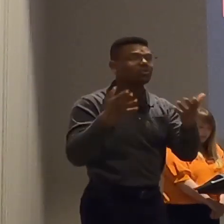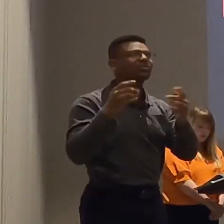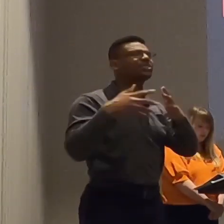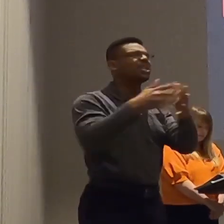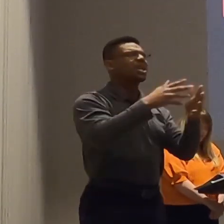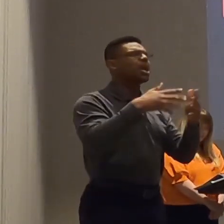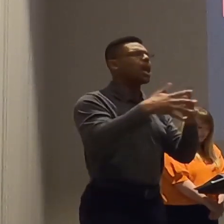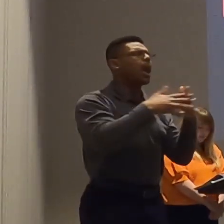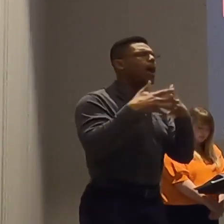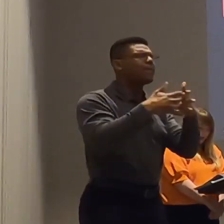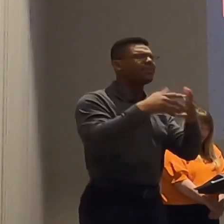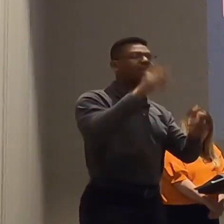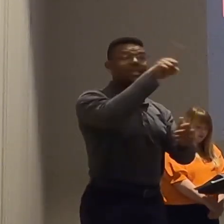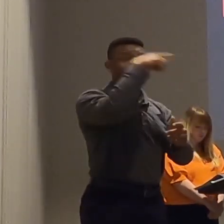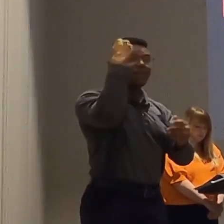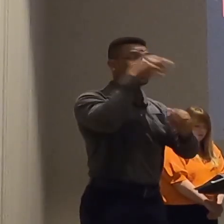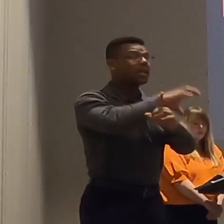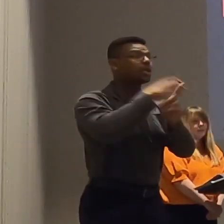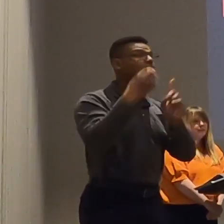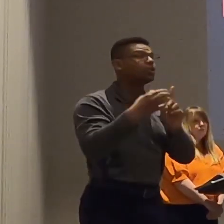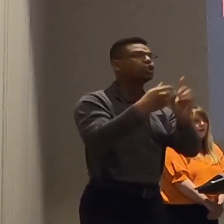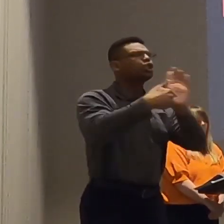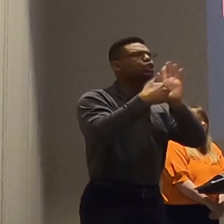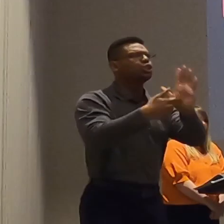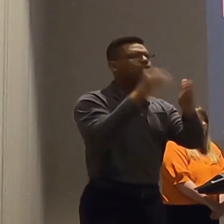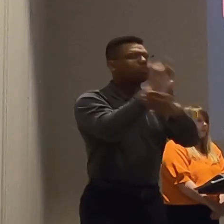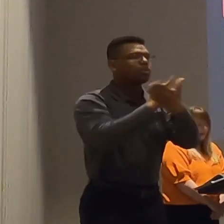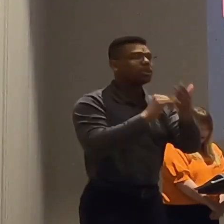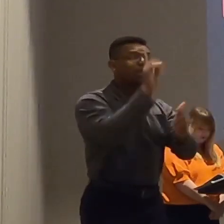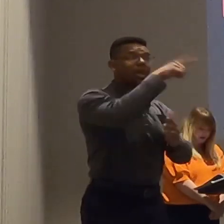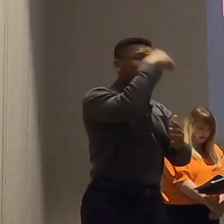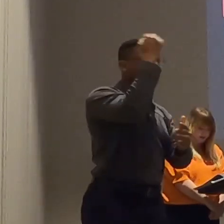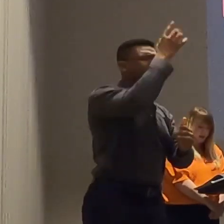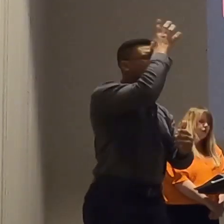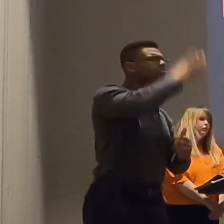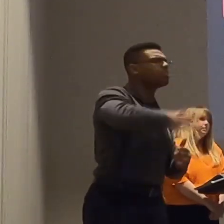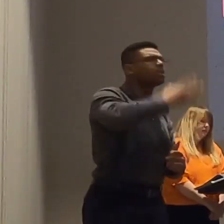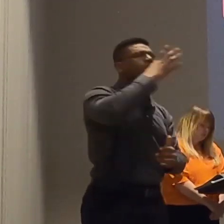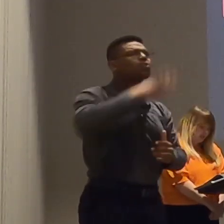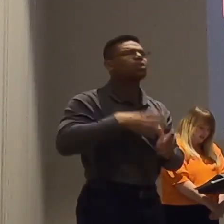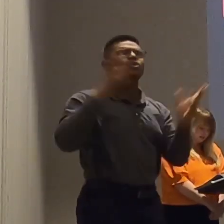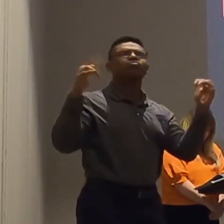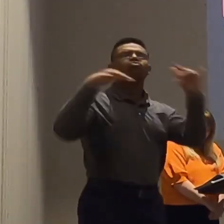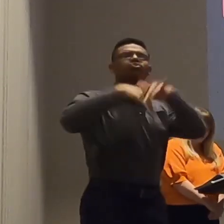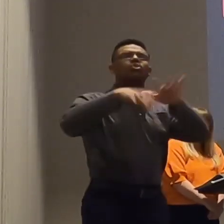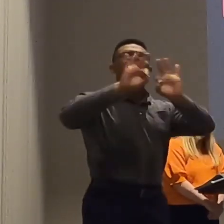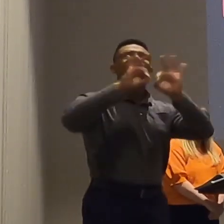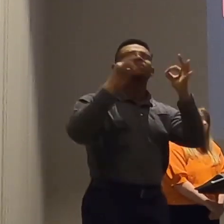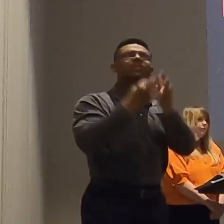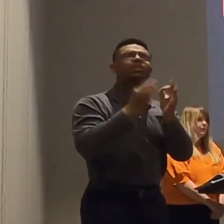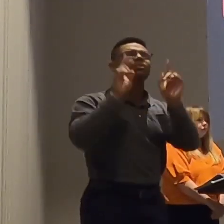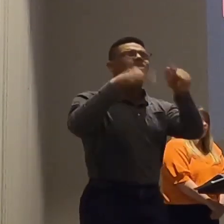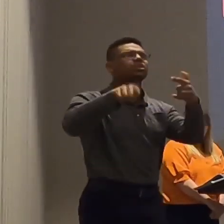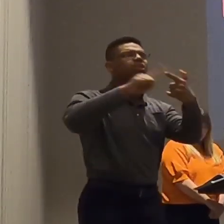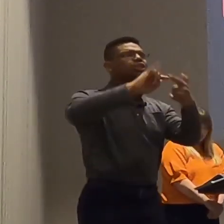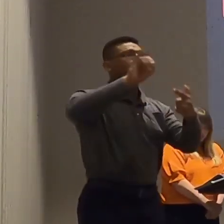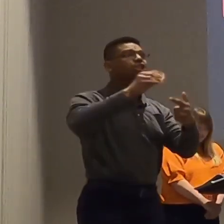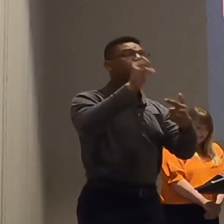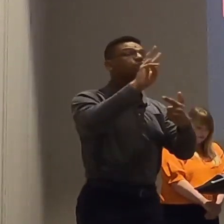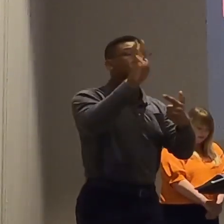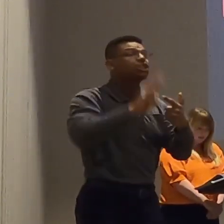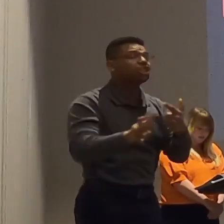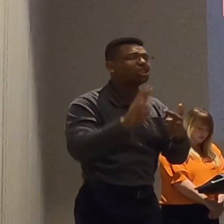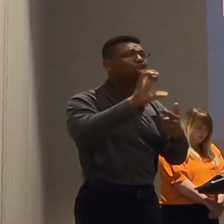culture. She depicts scenes of Black men and women participating in family gatherings, trips to jazz clubs, and other rich